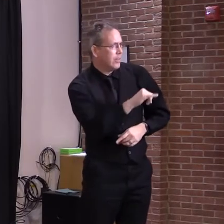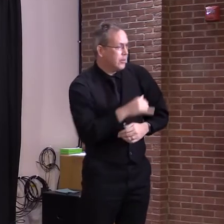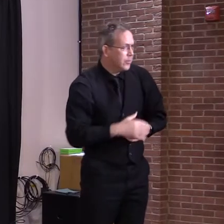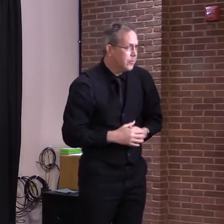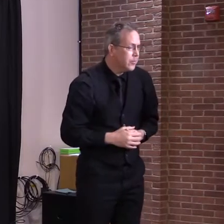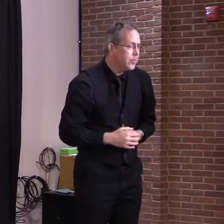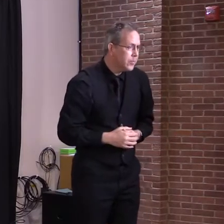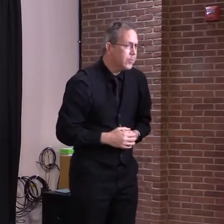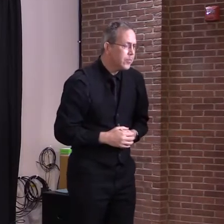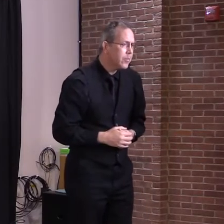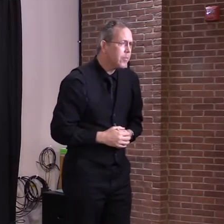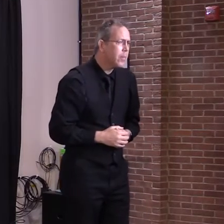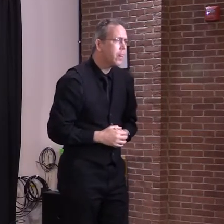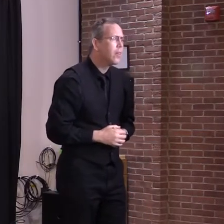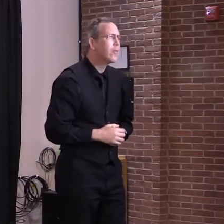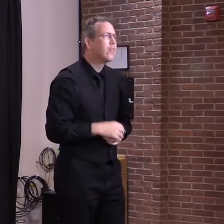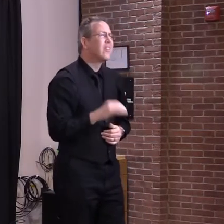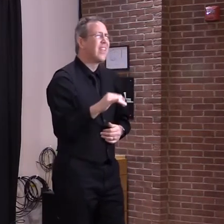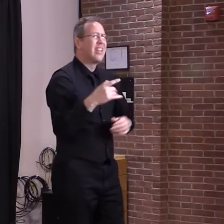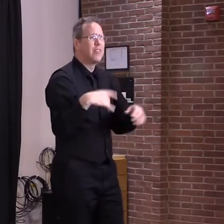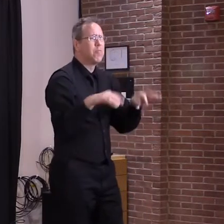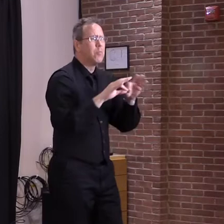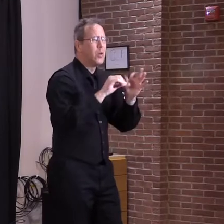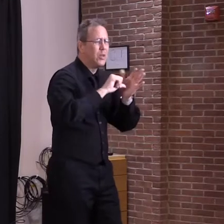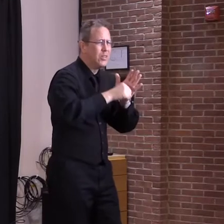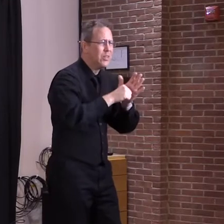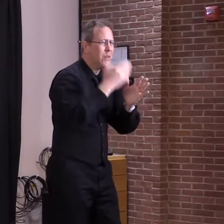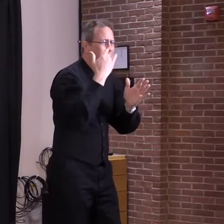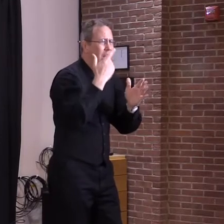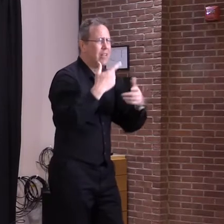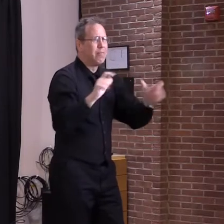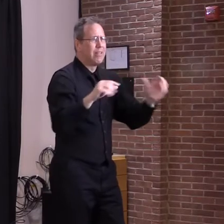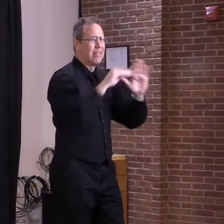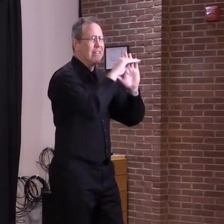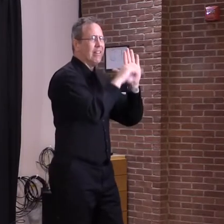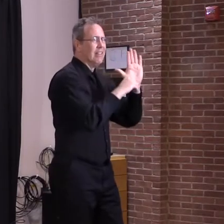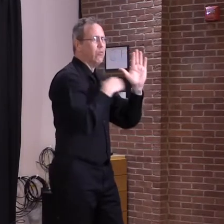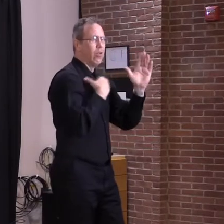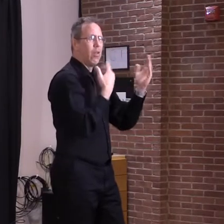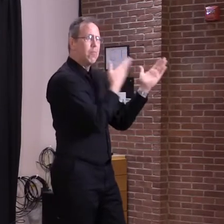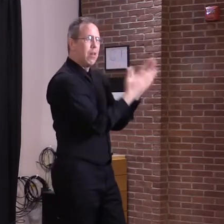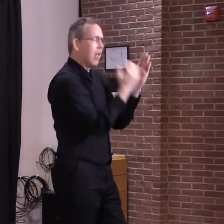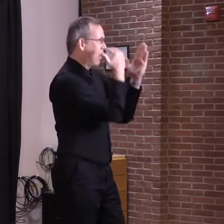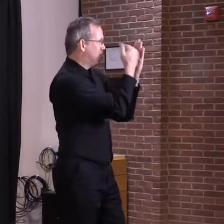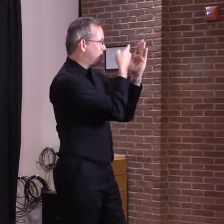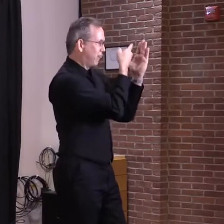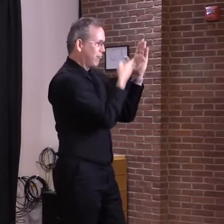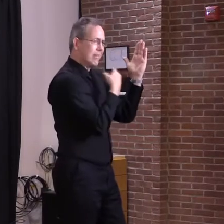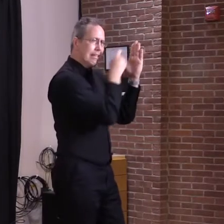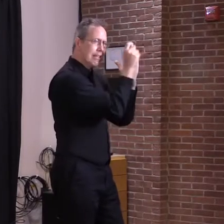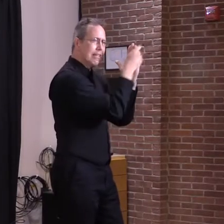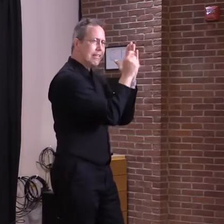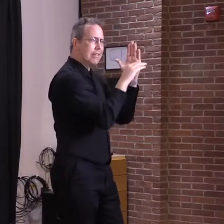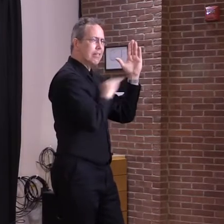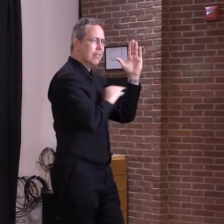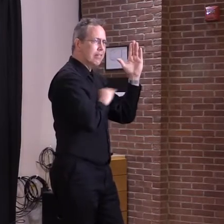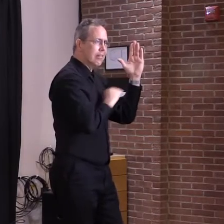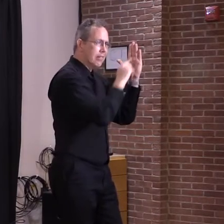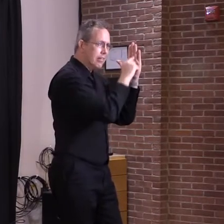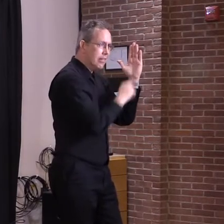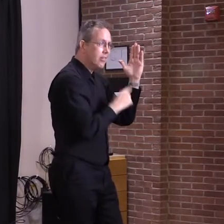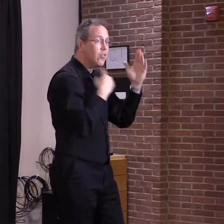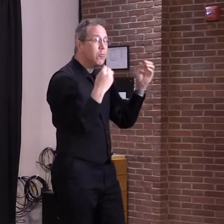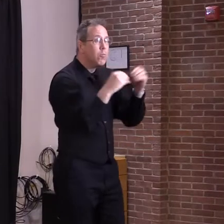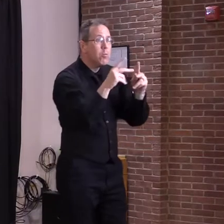The importance of that is the Grand List value, as that increases, we share the burden. The tax burden gets shared by more properties, by more